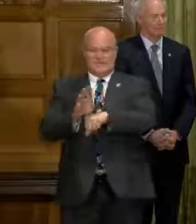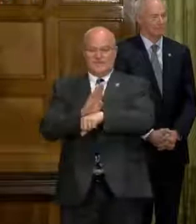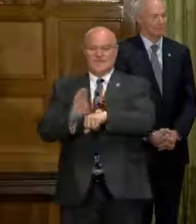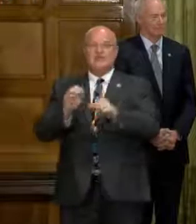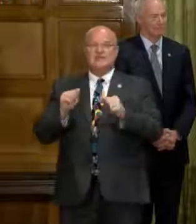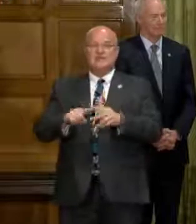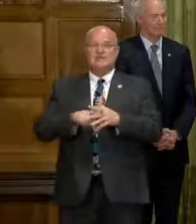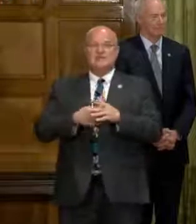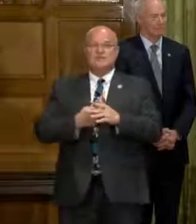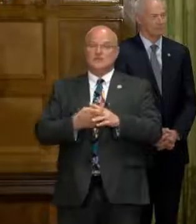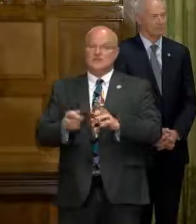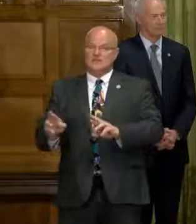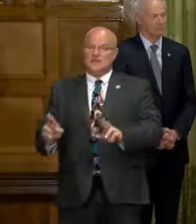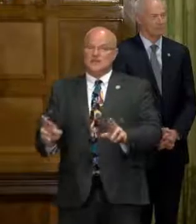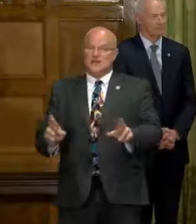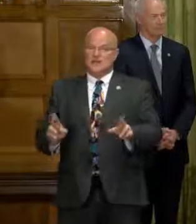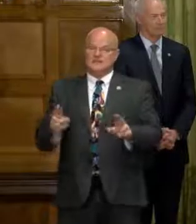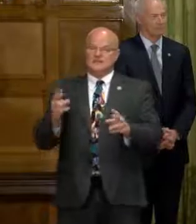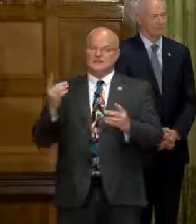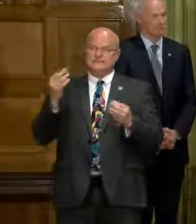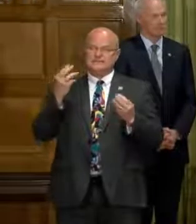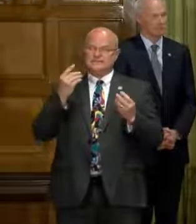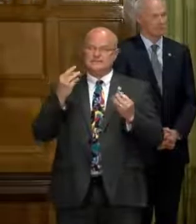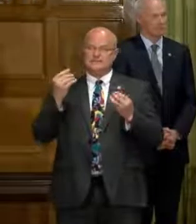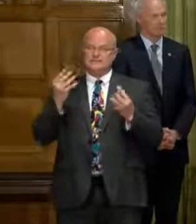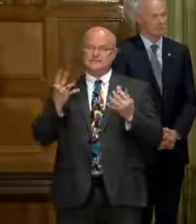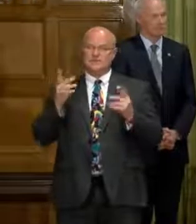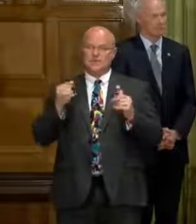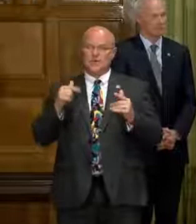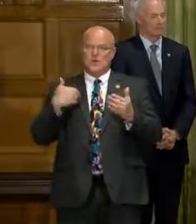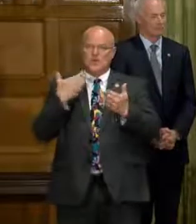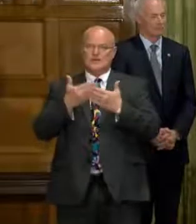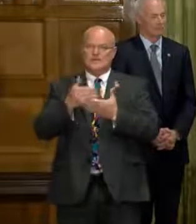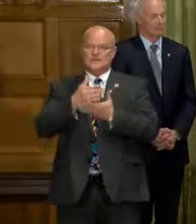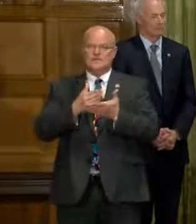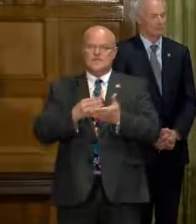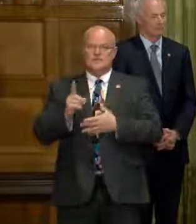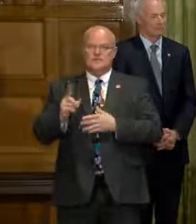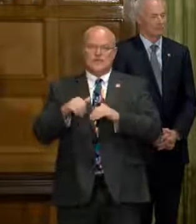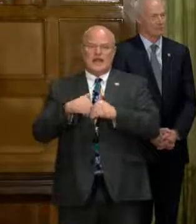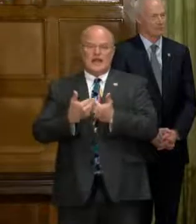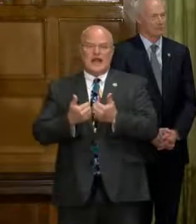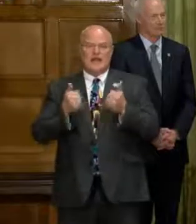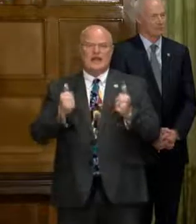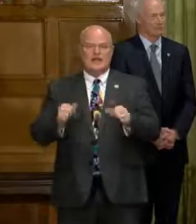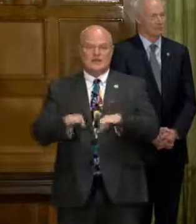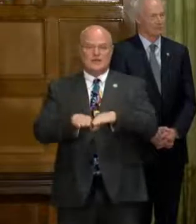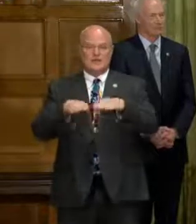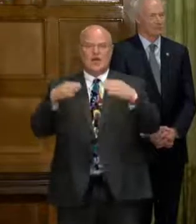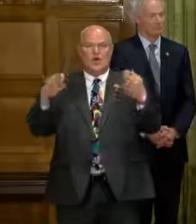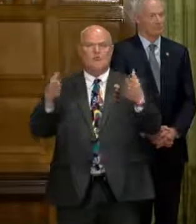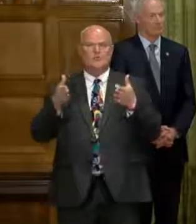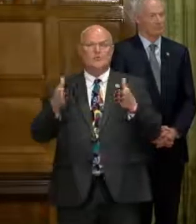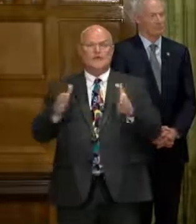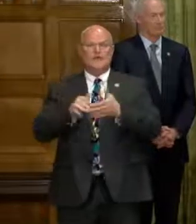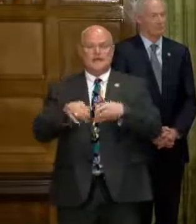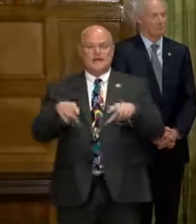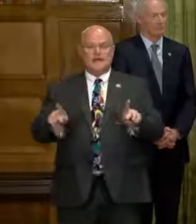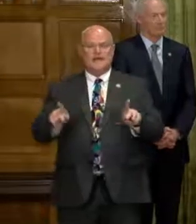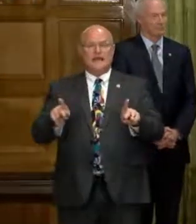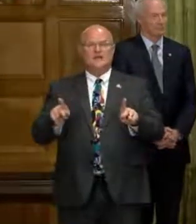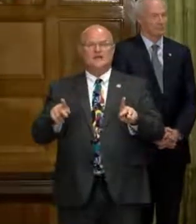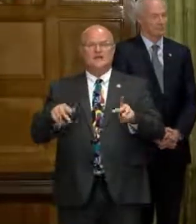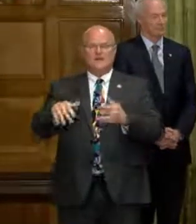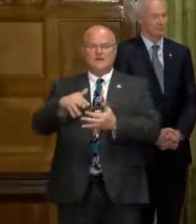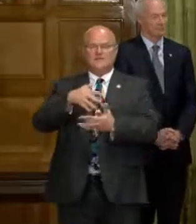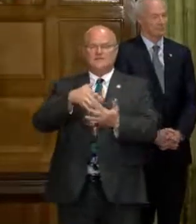Businesses can start to prepare and think through when we get to phase 1, how can you reopen in ways that allow for